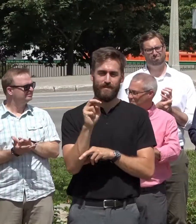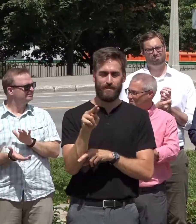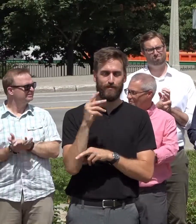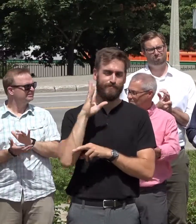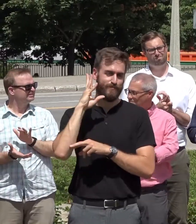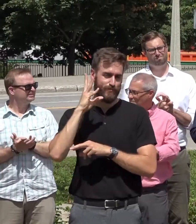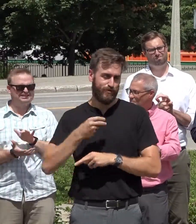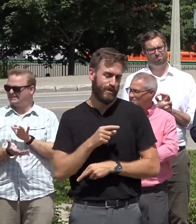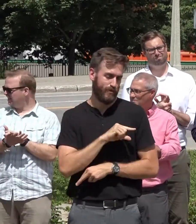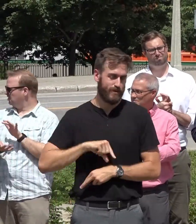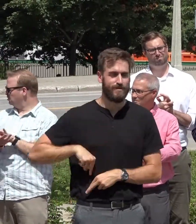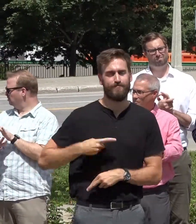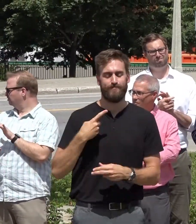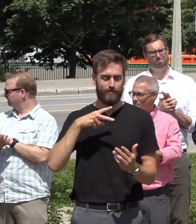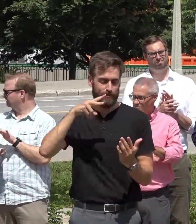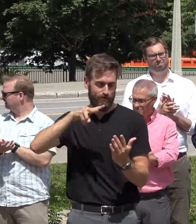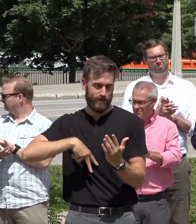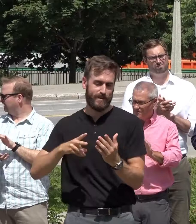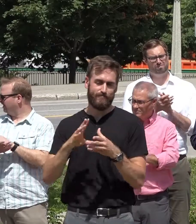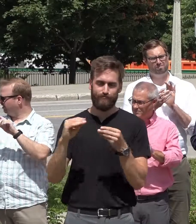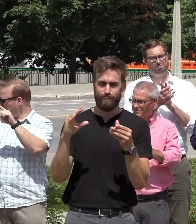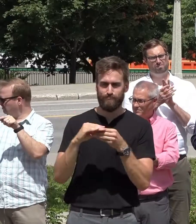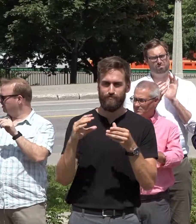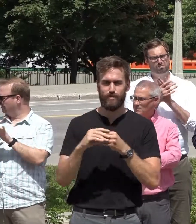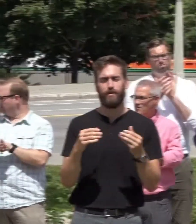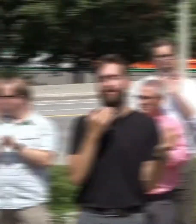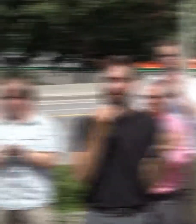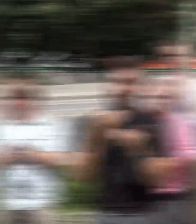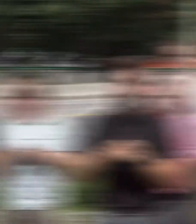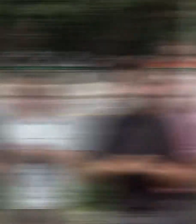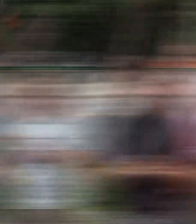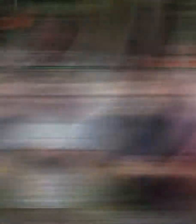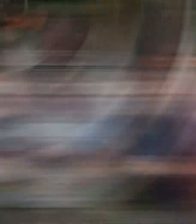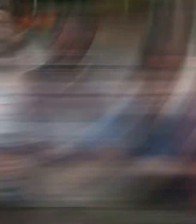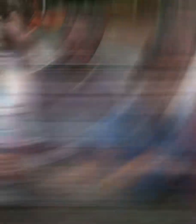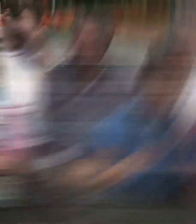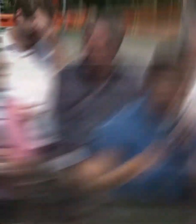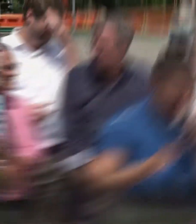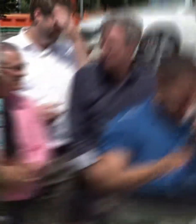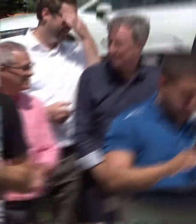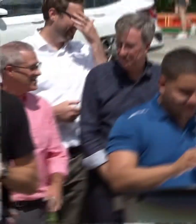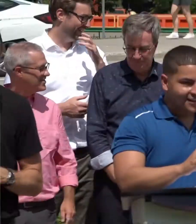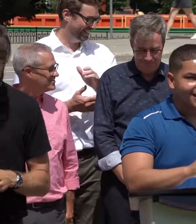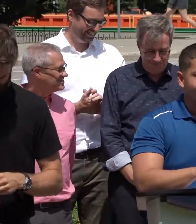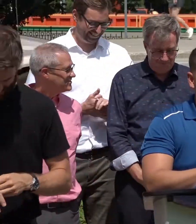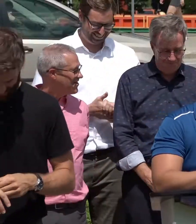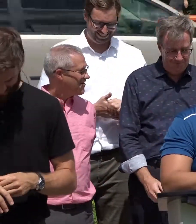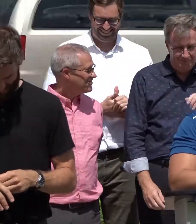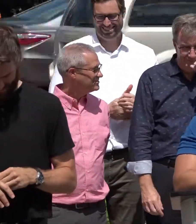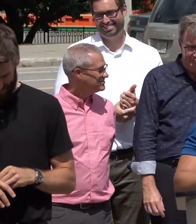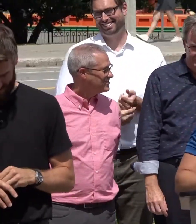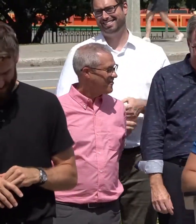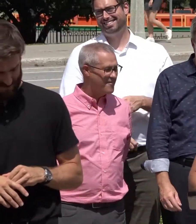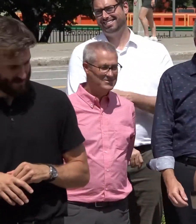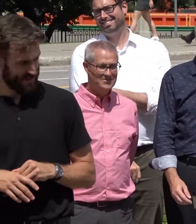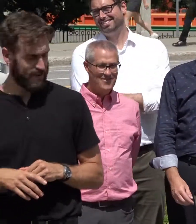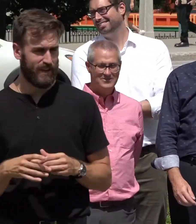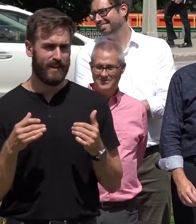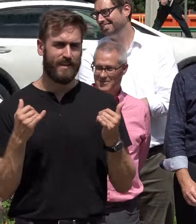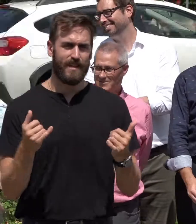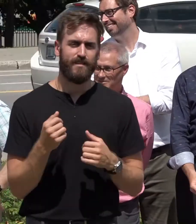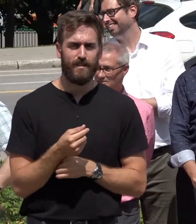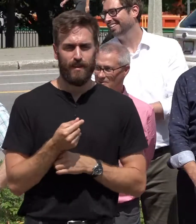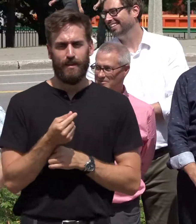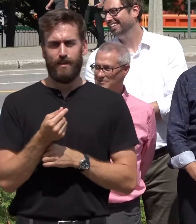be there too, because we must grow this movement. Merci tous et tous. Merci Fialité Capitale. Thank you, Capital Pride. And now a few